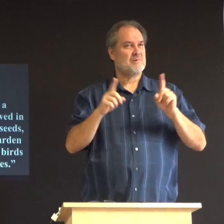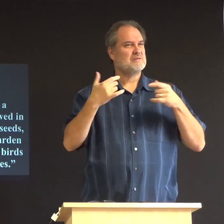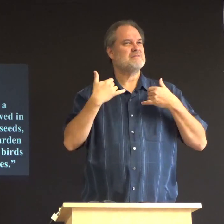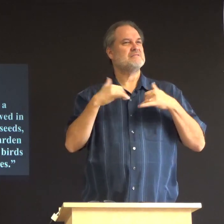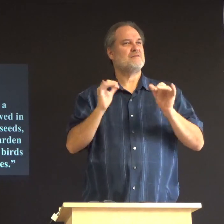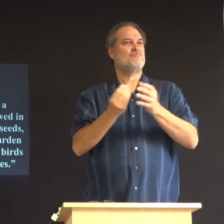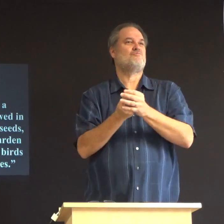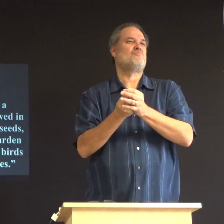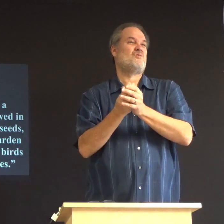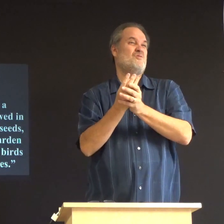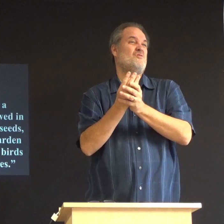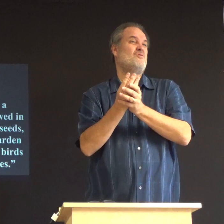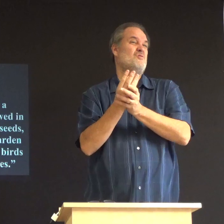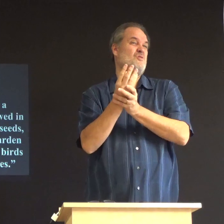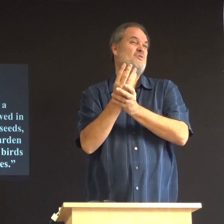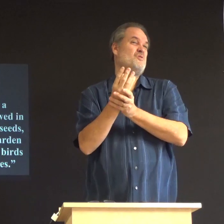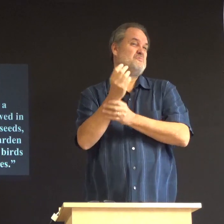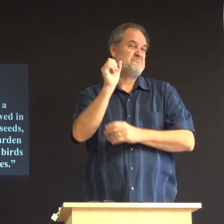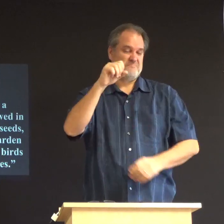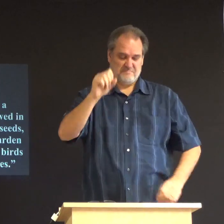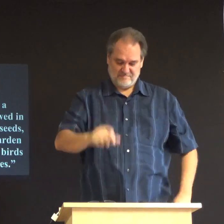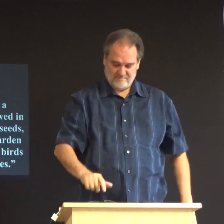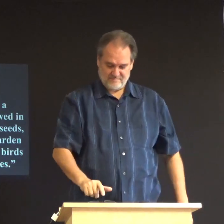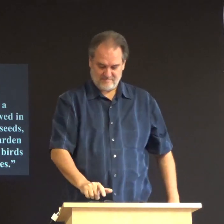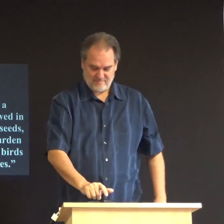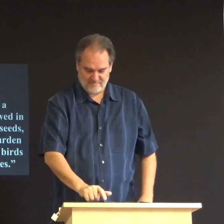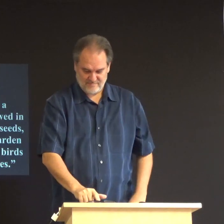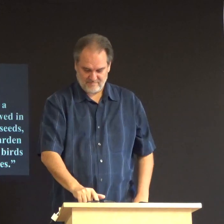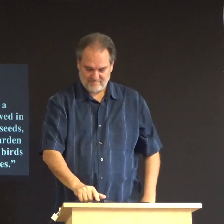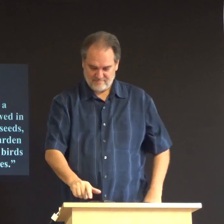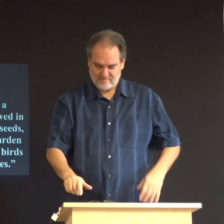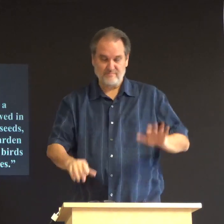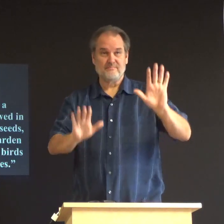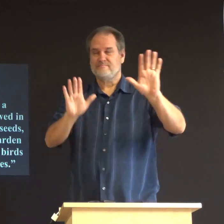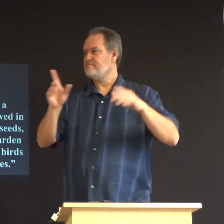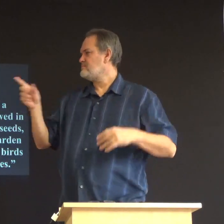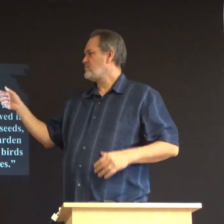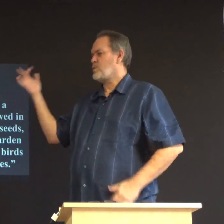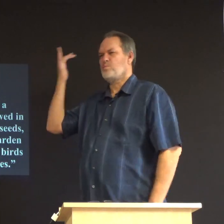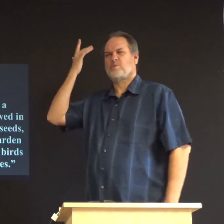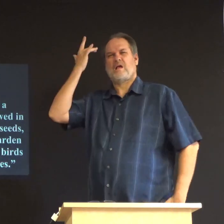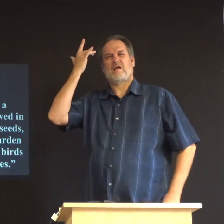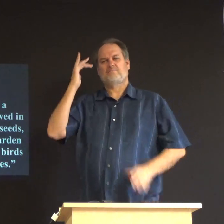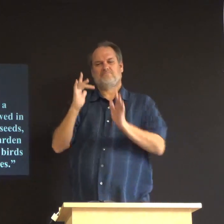The opportunity for them to hear the gospel is small, but we're still growing.